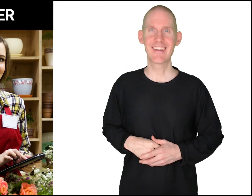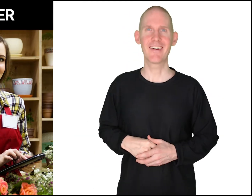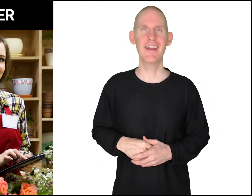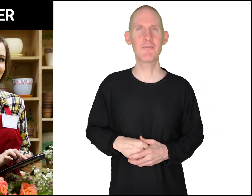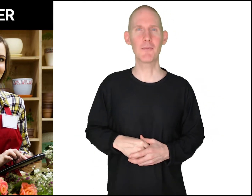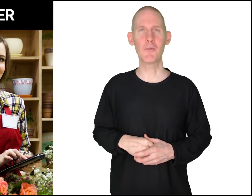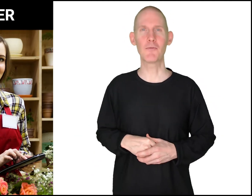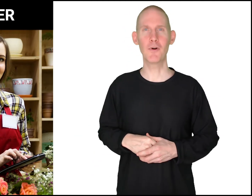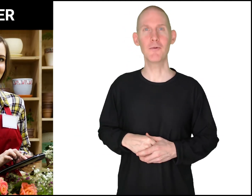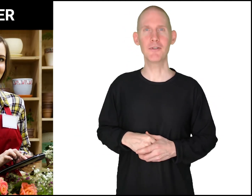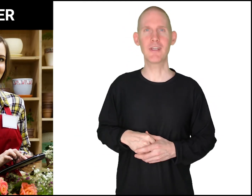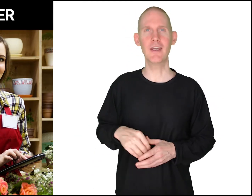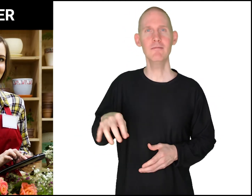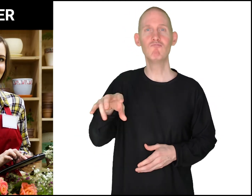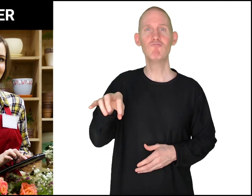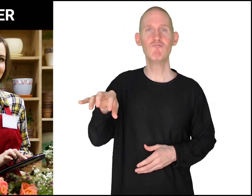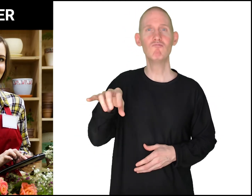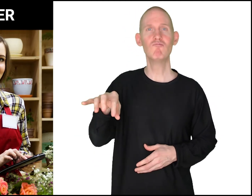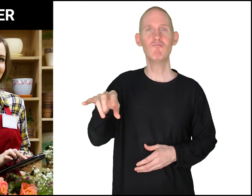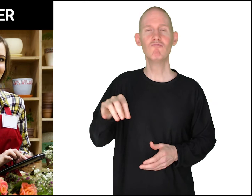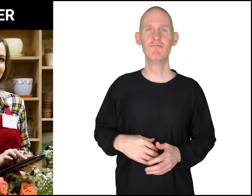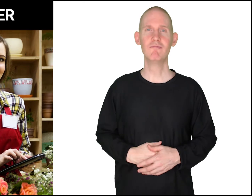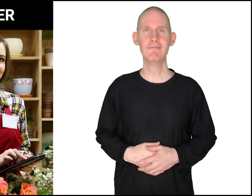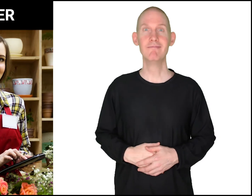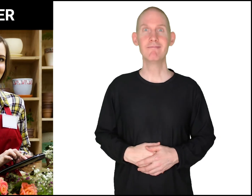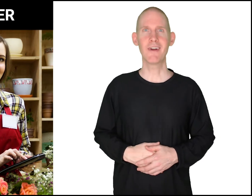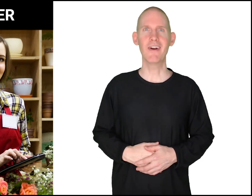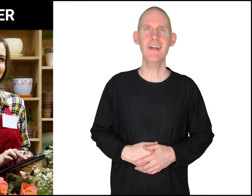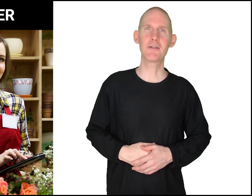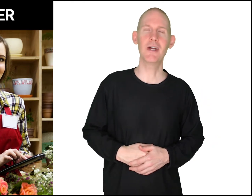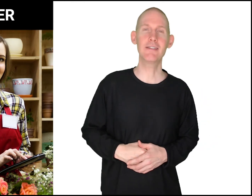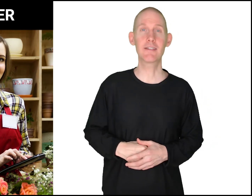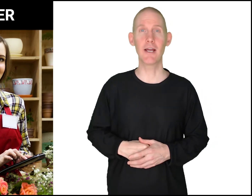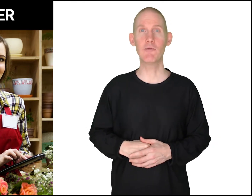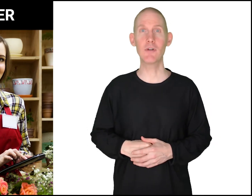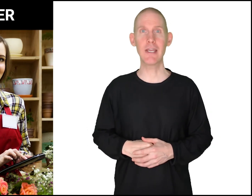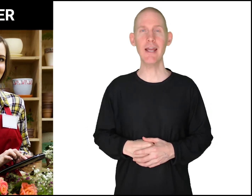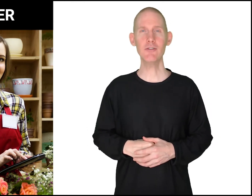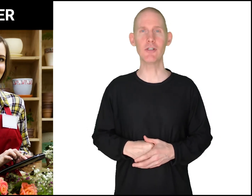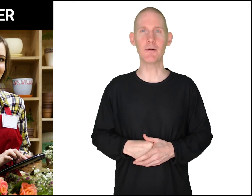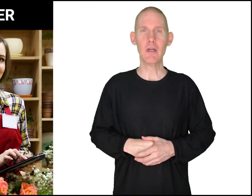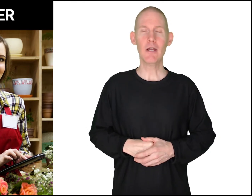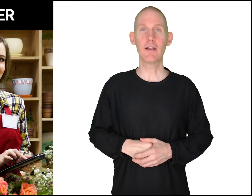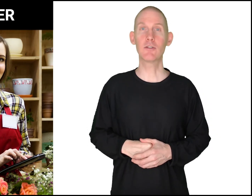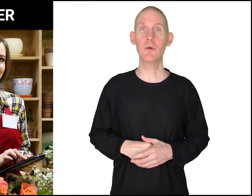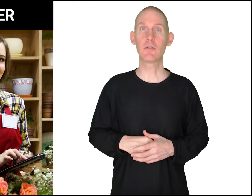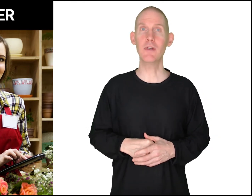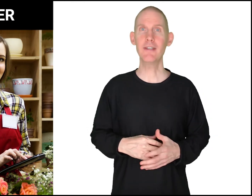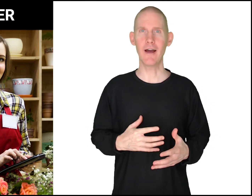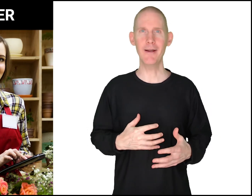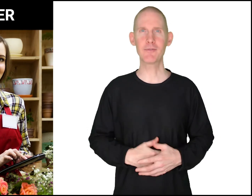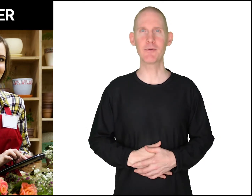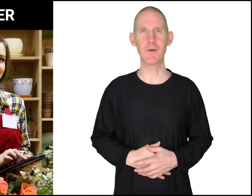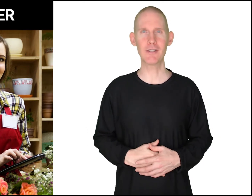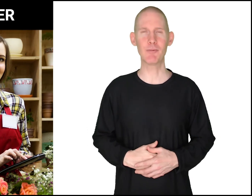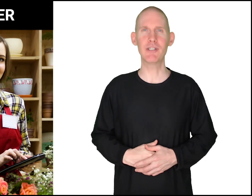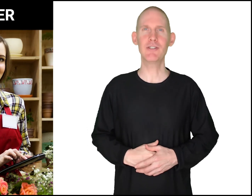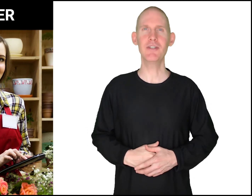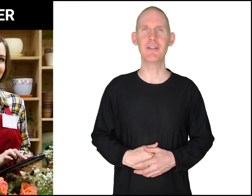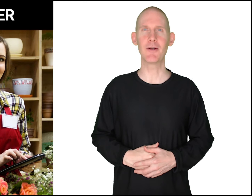okay, from the front once again. All right, so that's the sign for cashier. Let's do it 3 times from the rest position. Here we